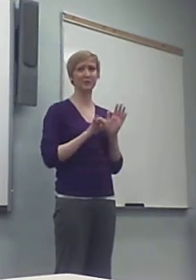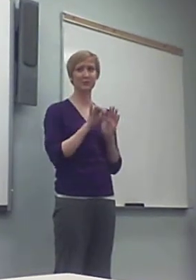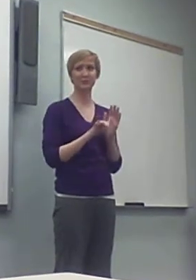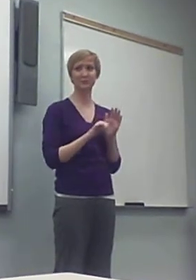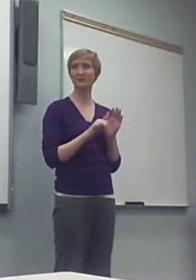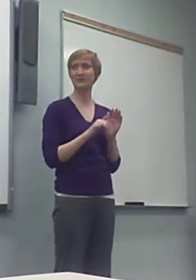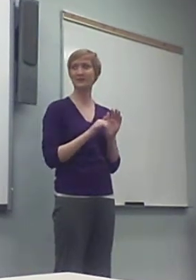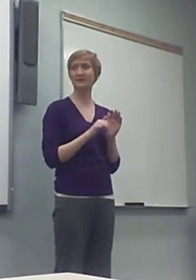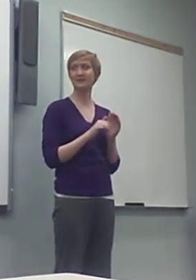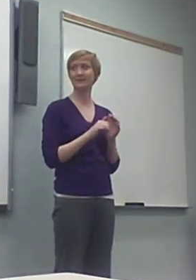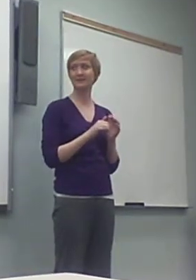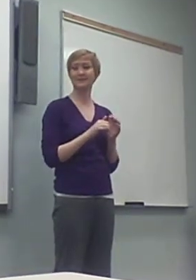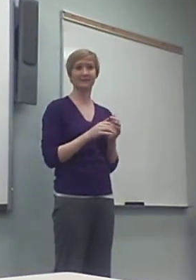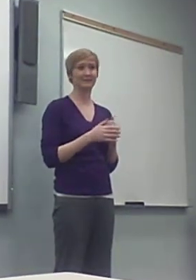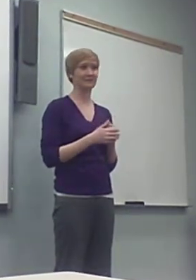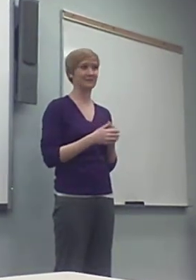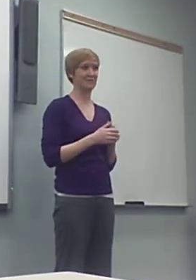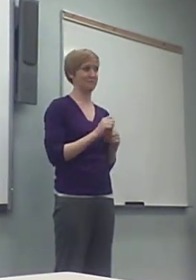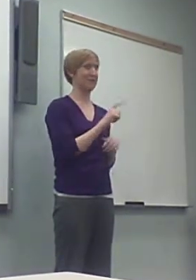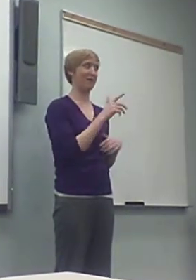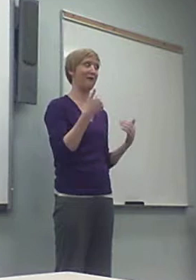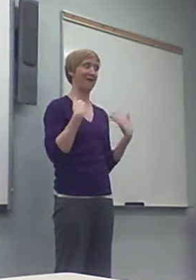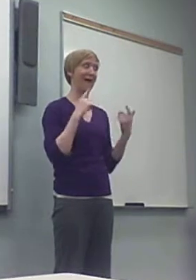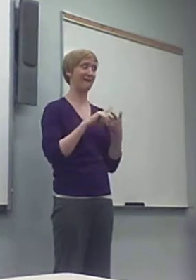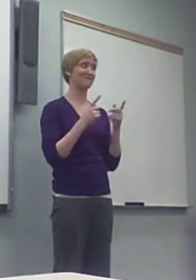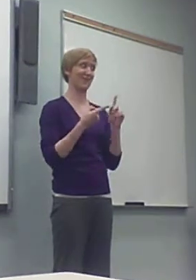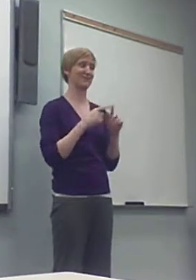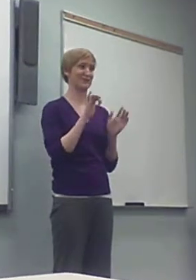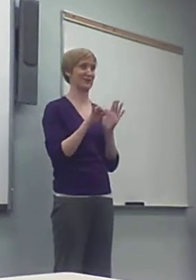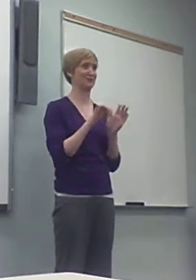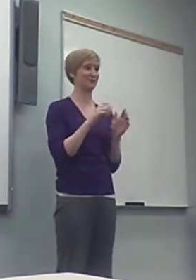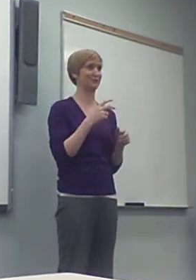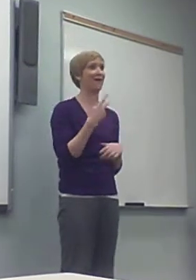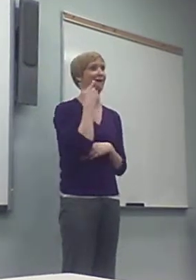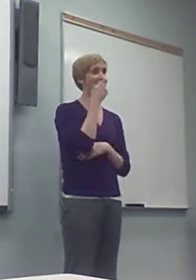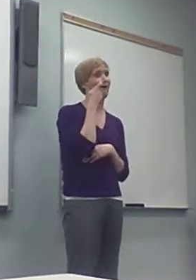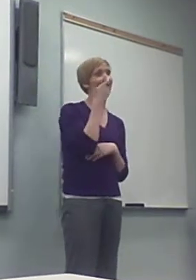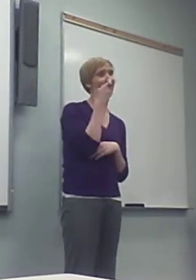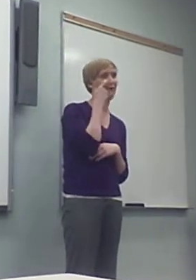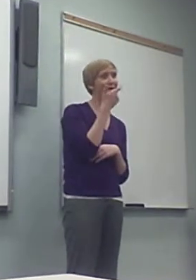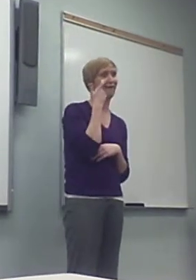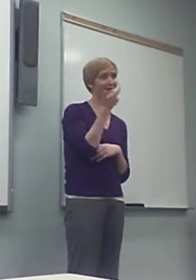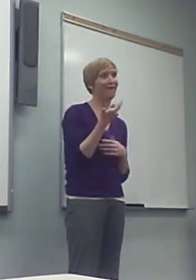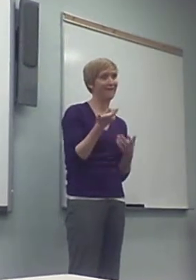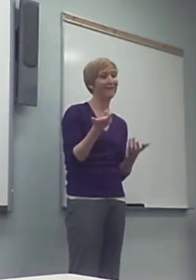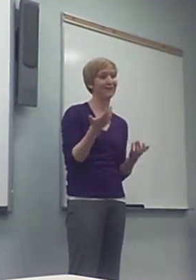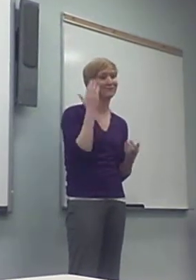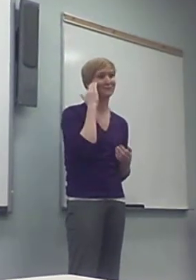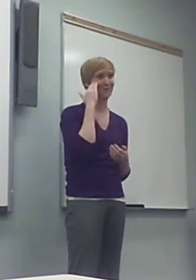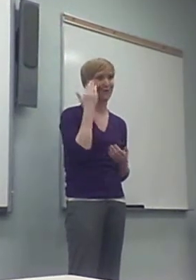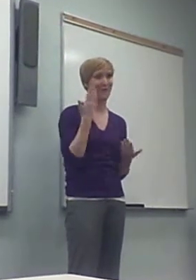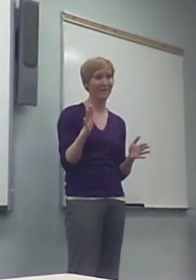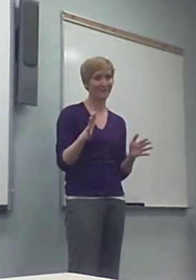Who doesn't have a friend on YouTube doing something, right? Everything is there. Everything is there. And I have some examples of that I'm going to show